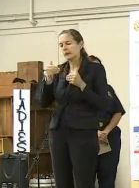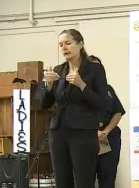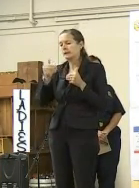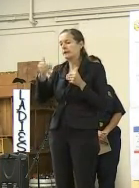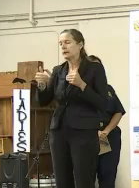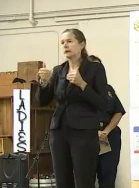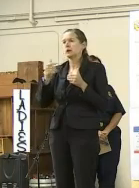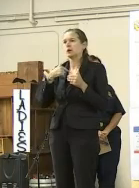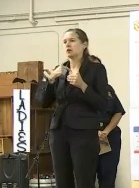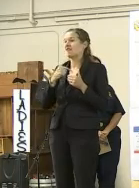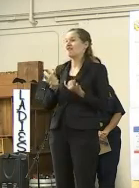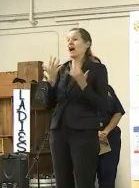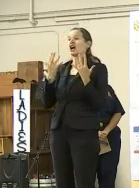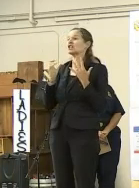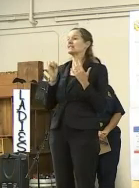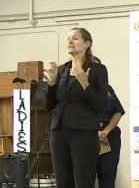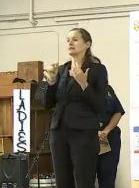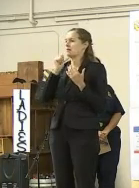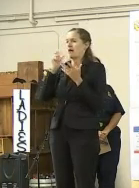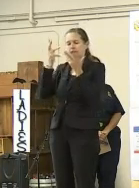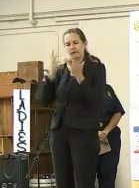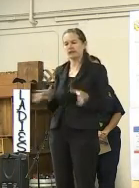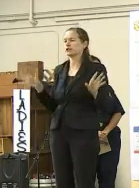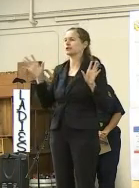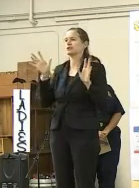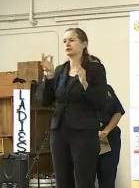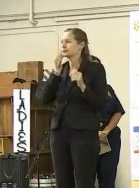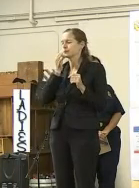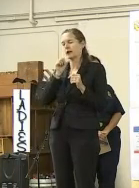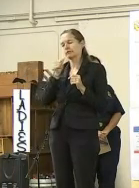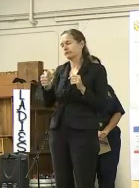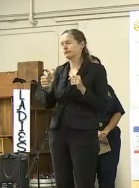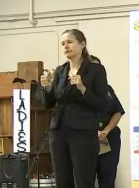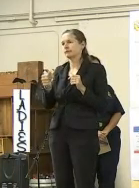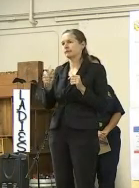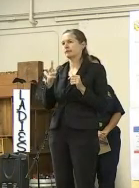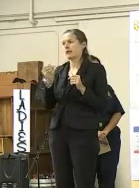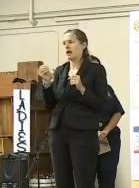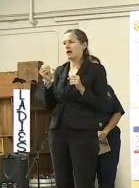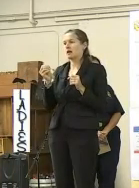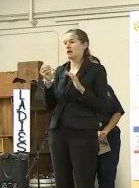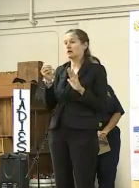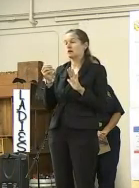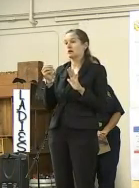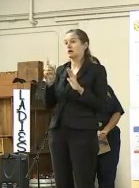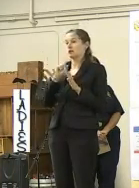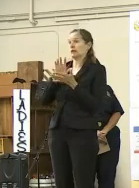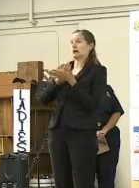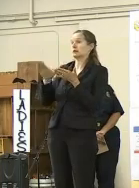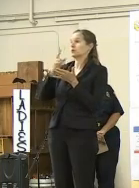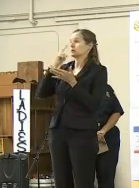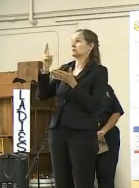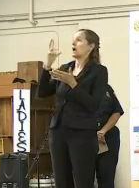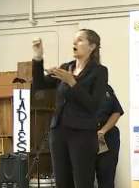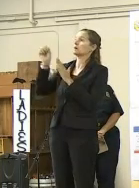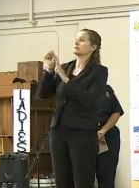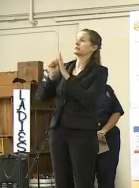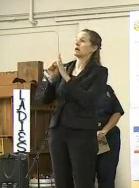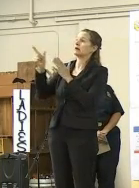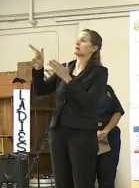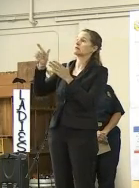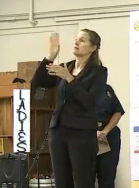being over. And the strain and the pull on the resources throughout the entire state, it's really good to see these folks coming from out of state to